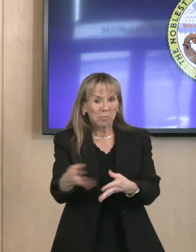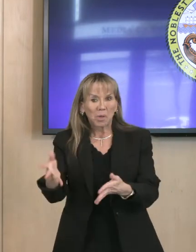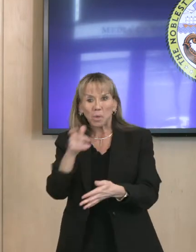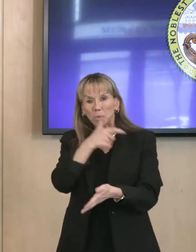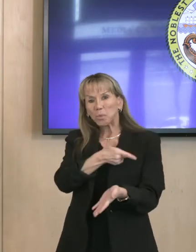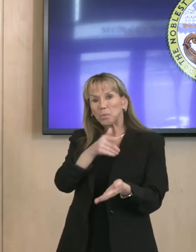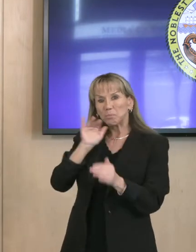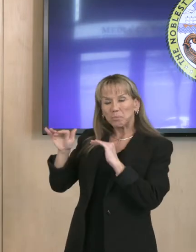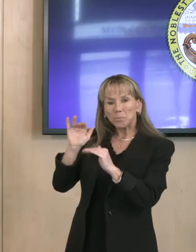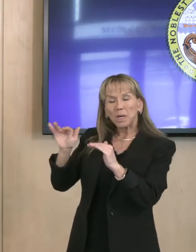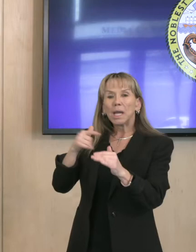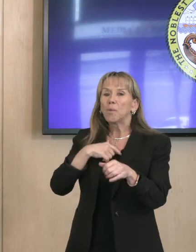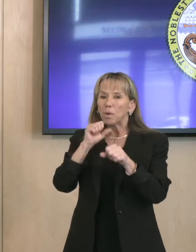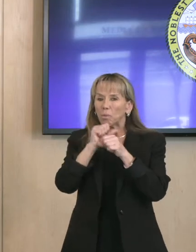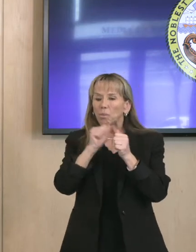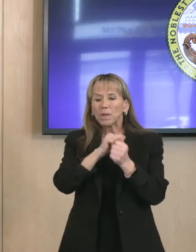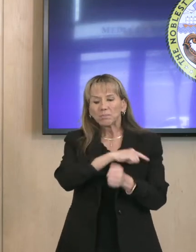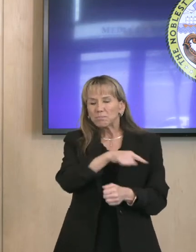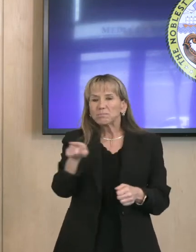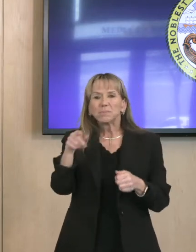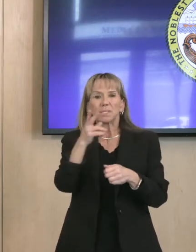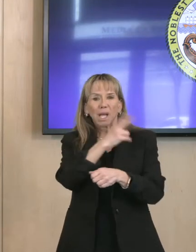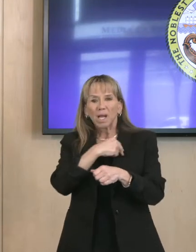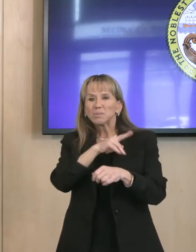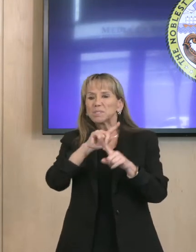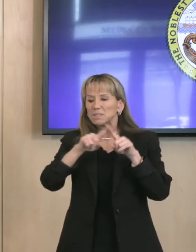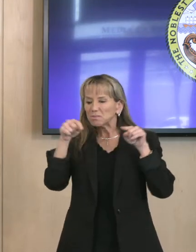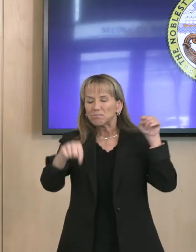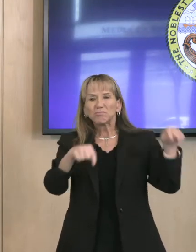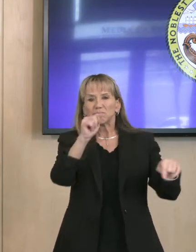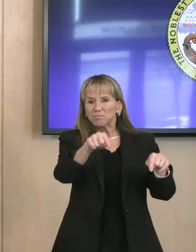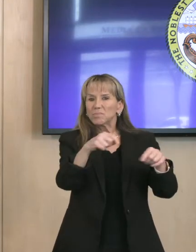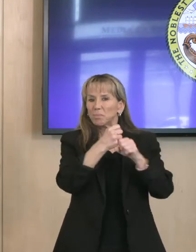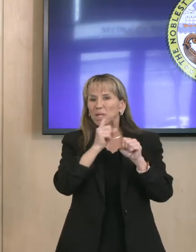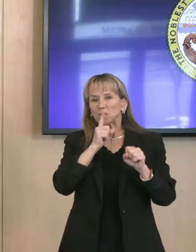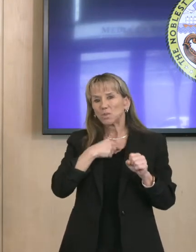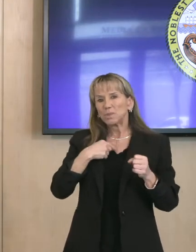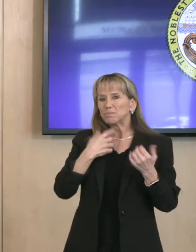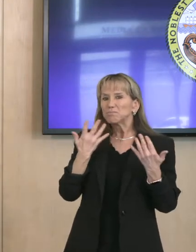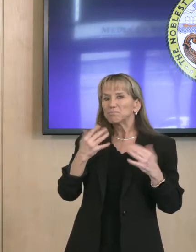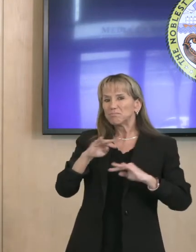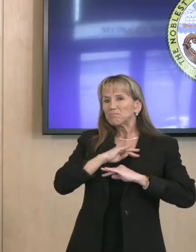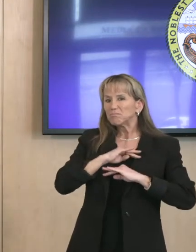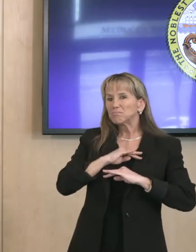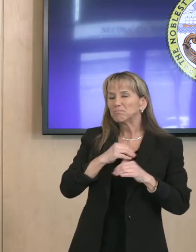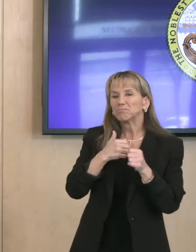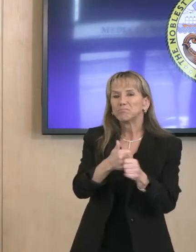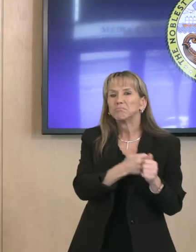working with each of the hospital's incident command systems in order to do that.